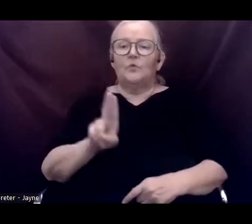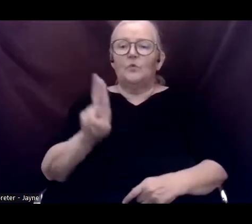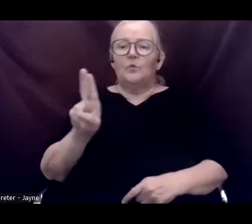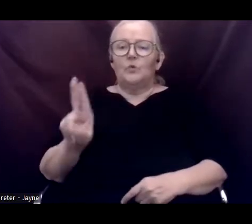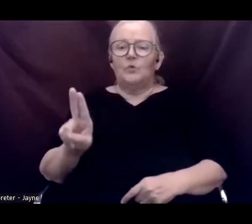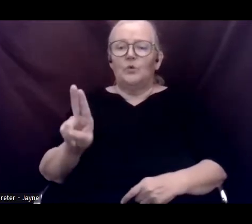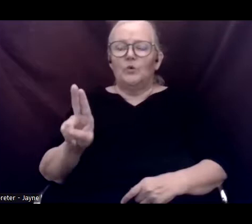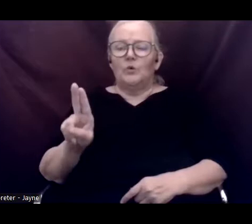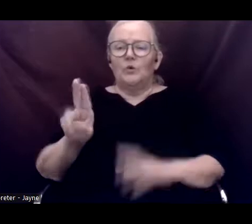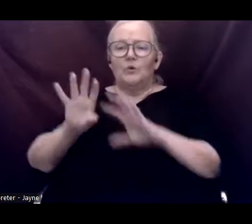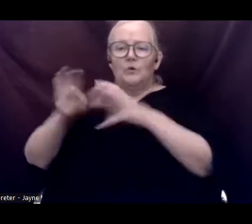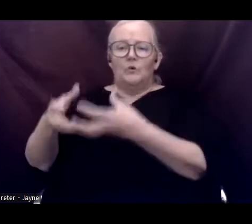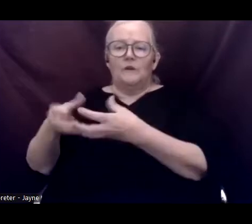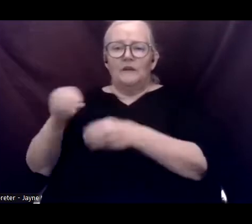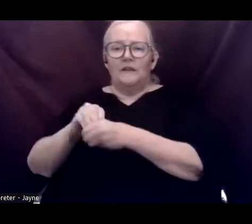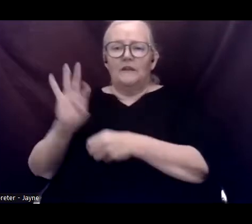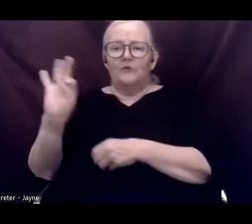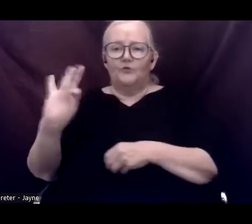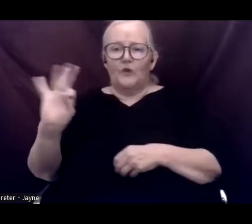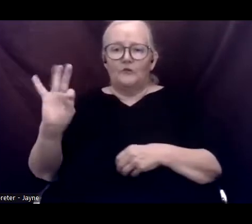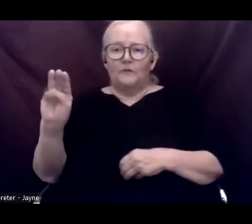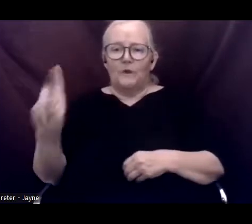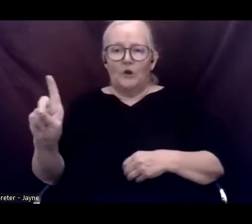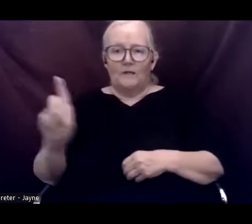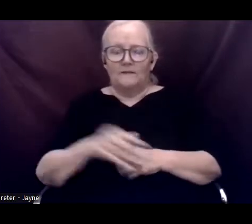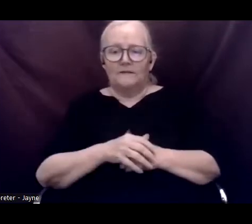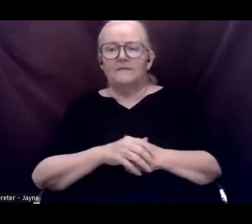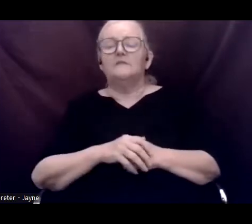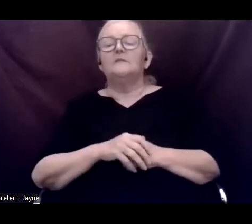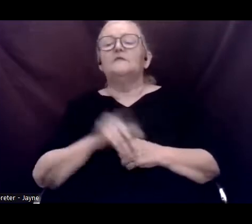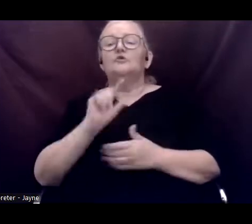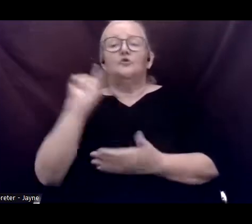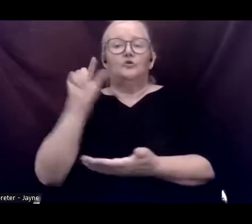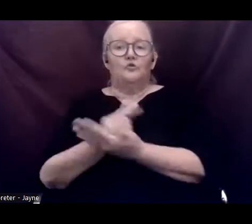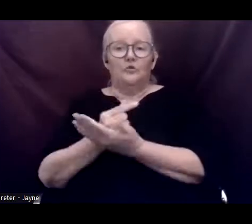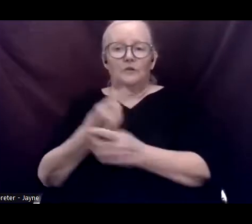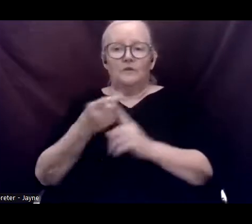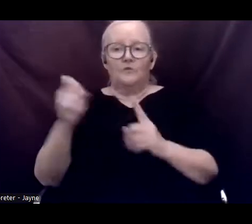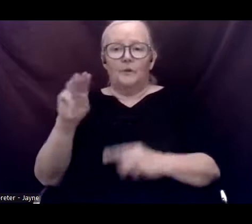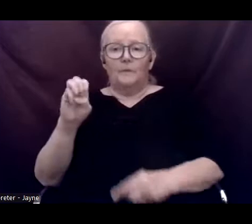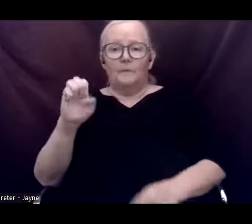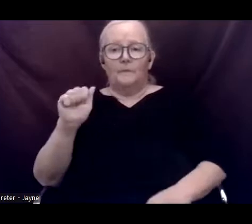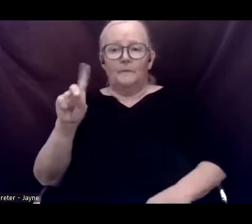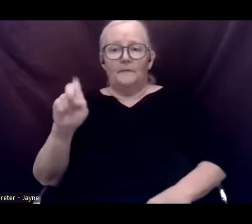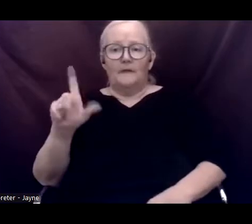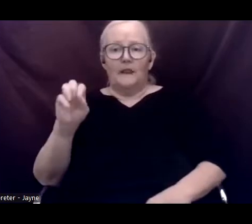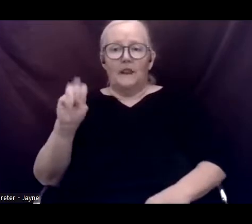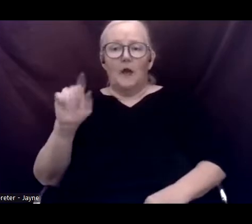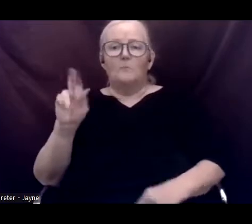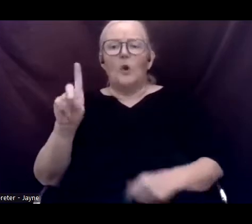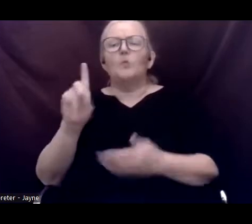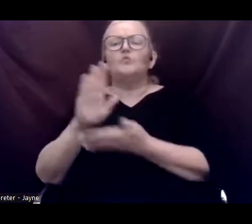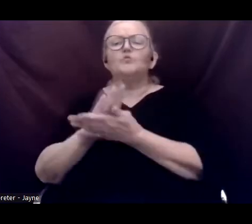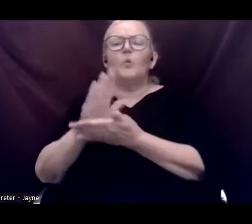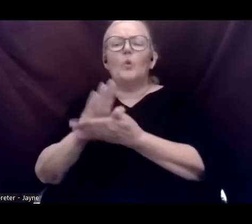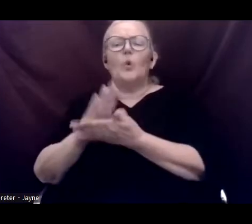Universalist Congregation of Frederick. She graduated from Meadville Lombard Theological School in May